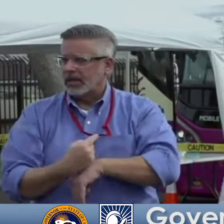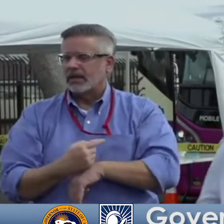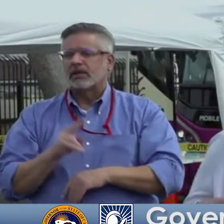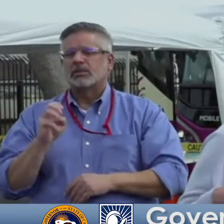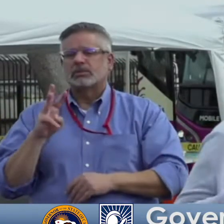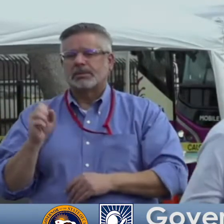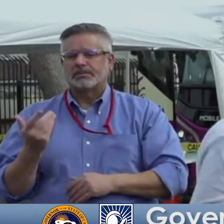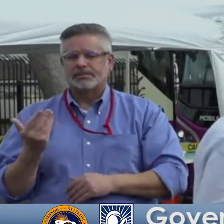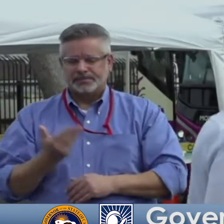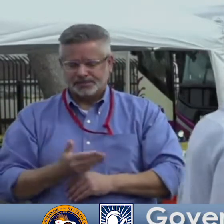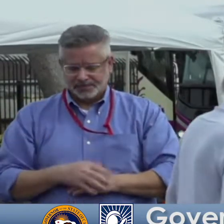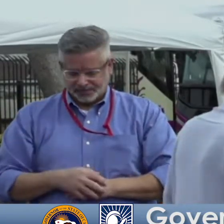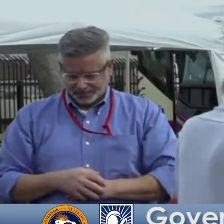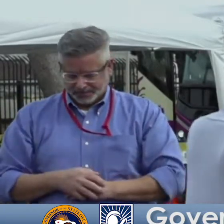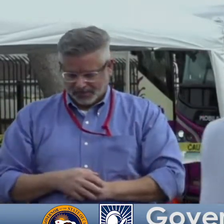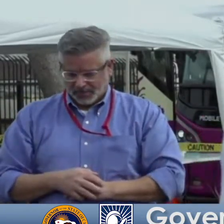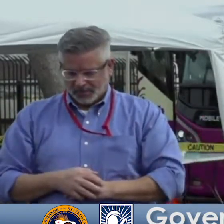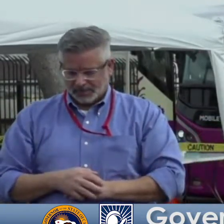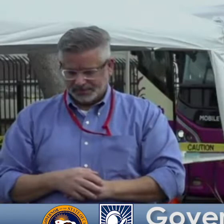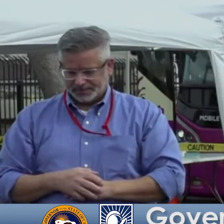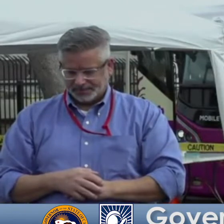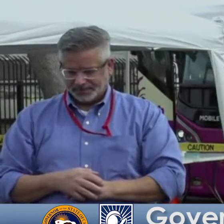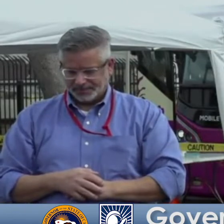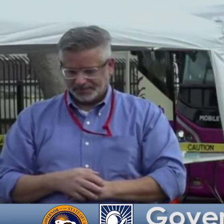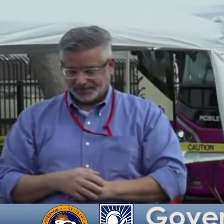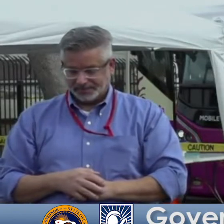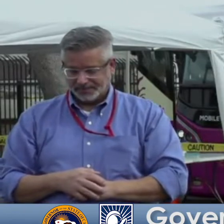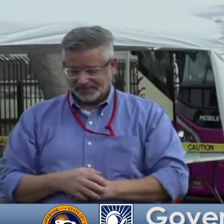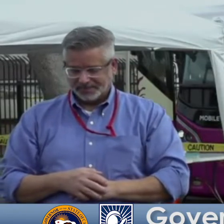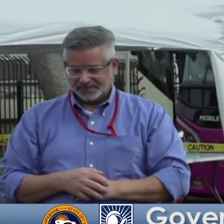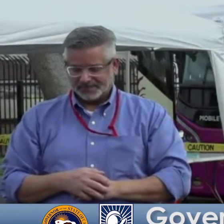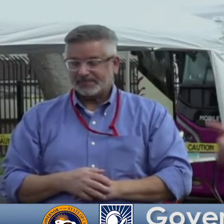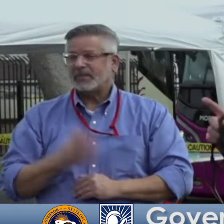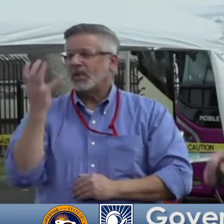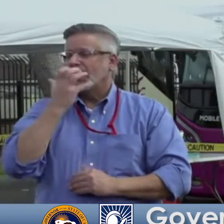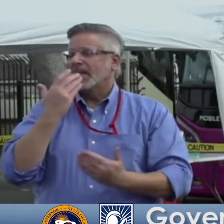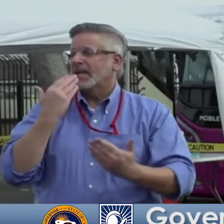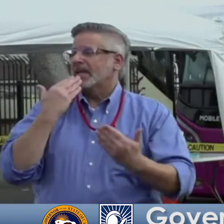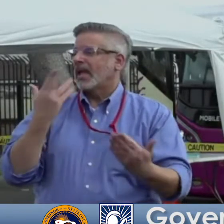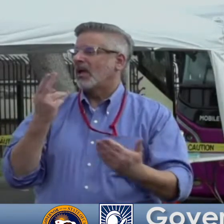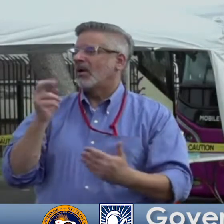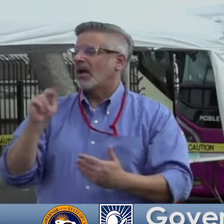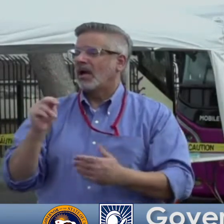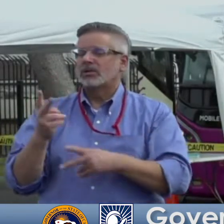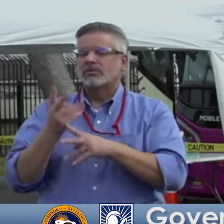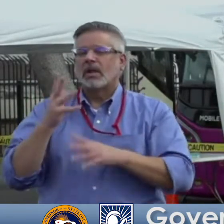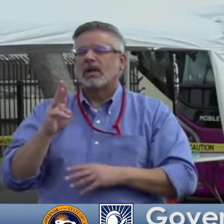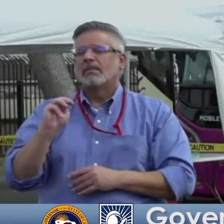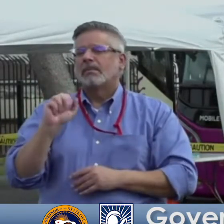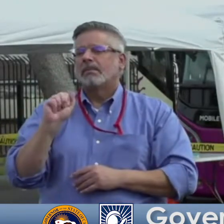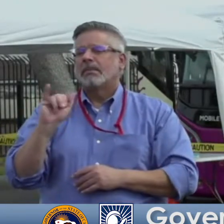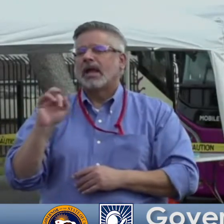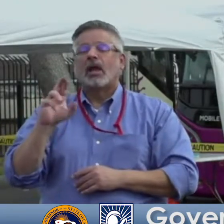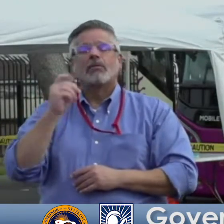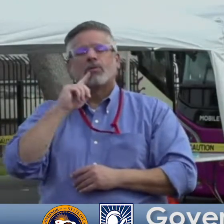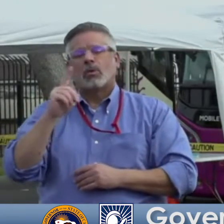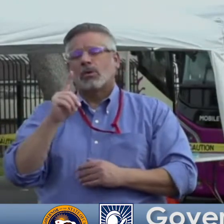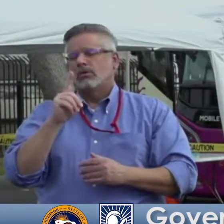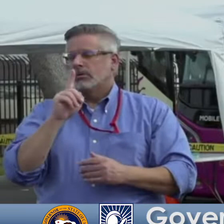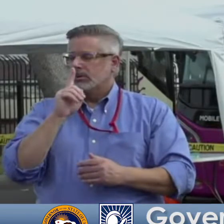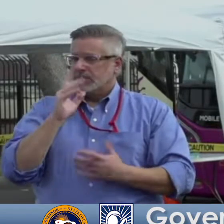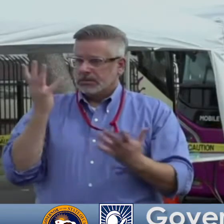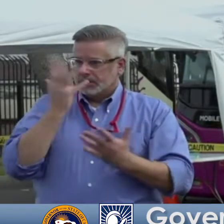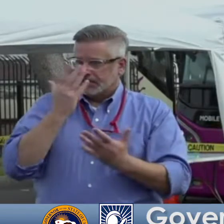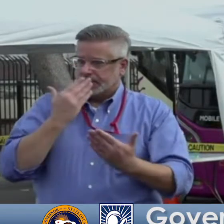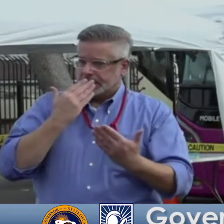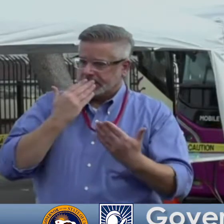Newsom. Thank you, Supervisor. I want to thank Supervisor Hahn. I want to thank Mayor for the graciousness and their words. I